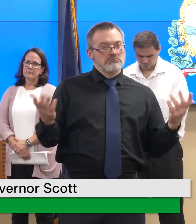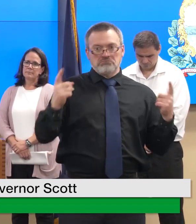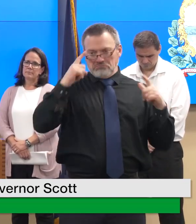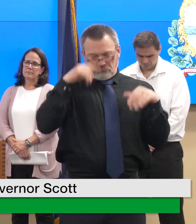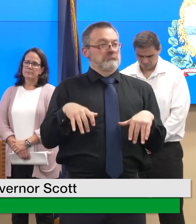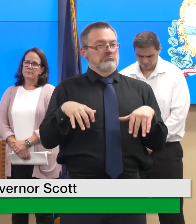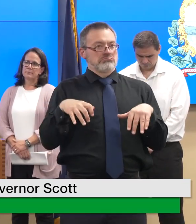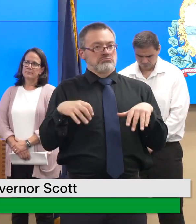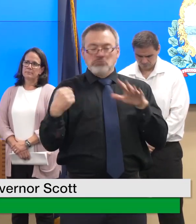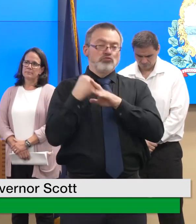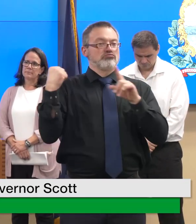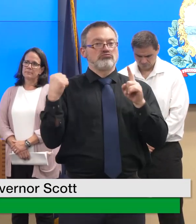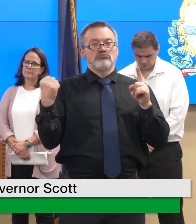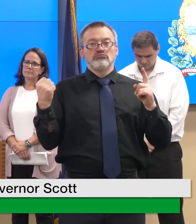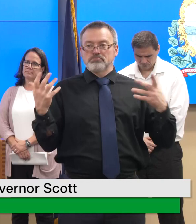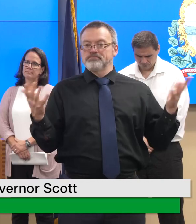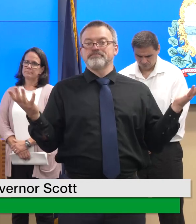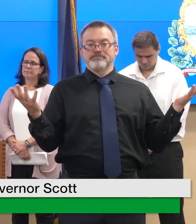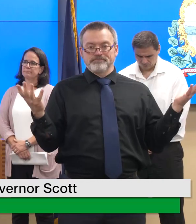in the same fashion.